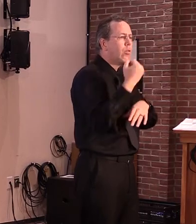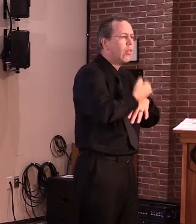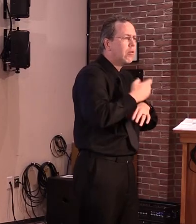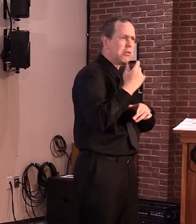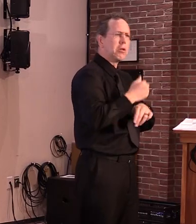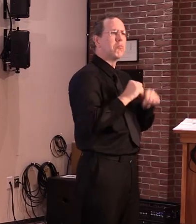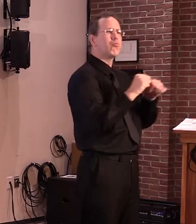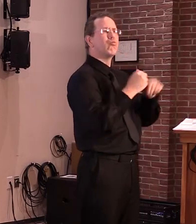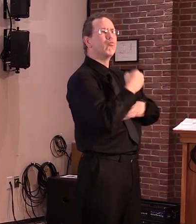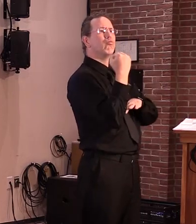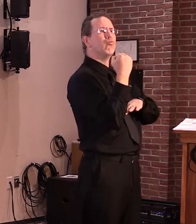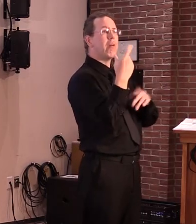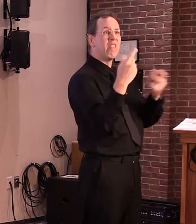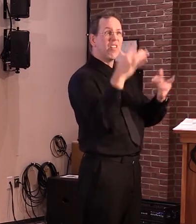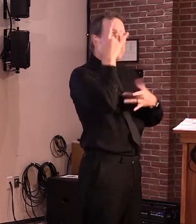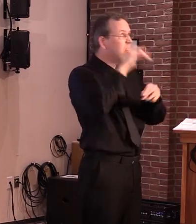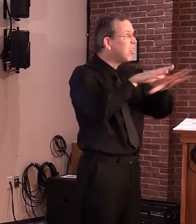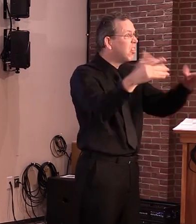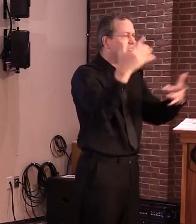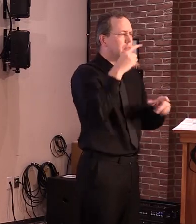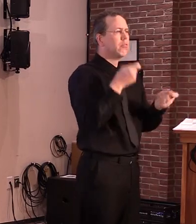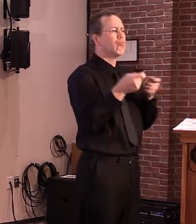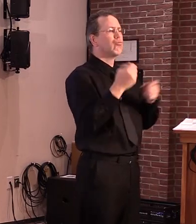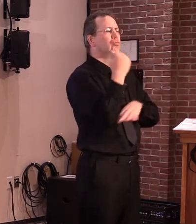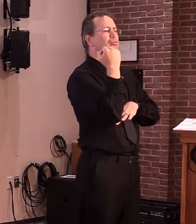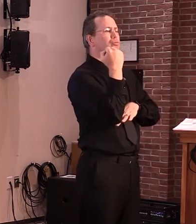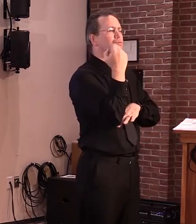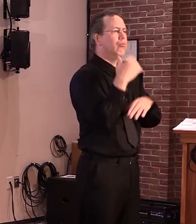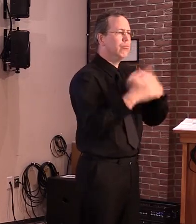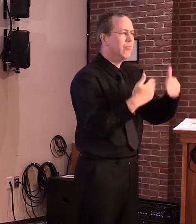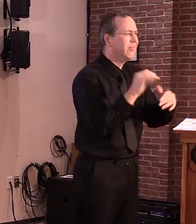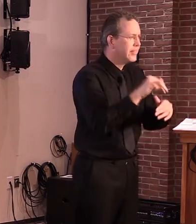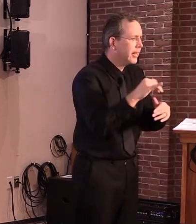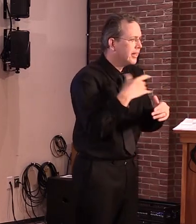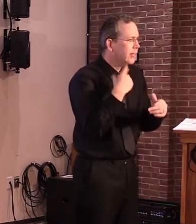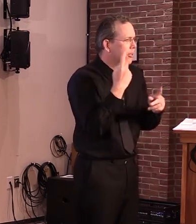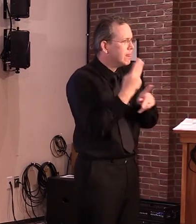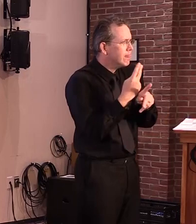unforeseen disruption. If I knew what they were,